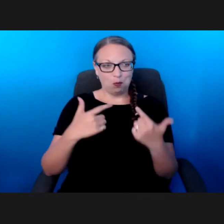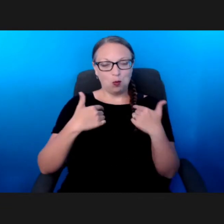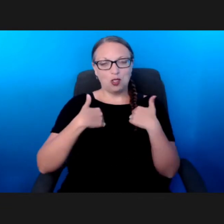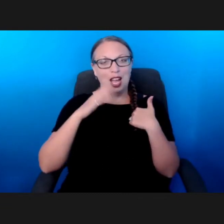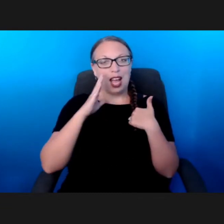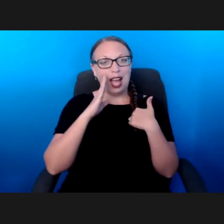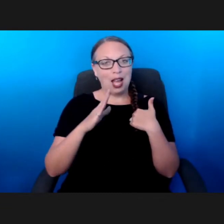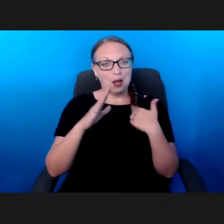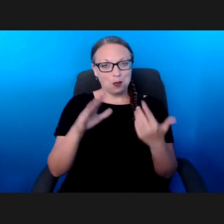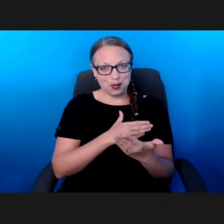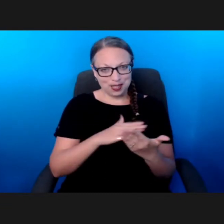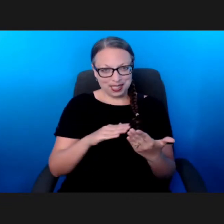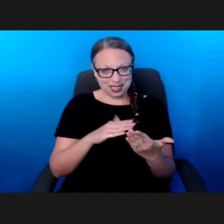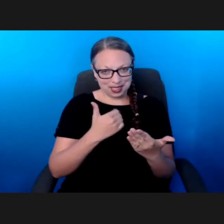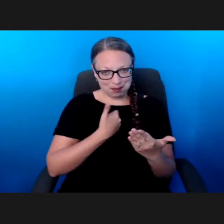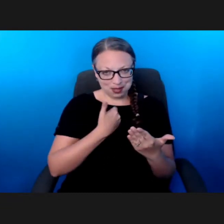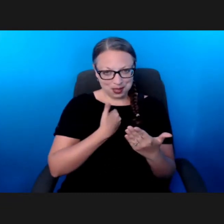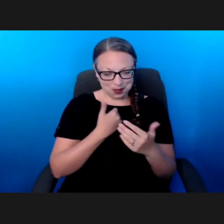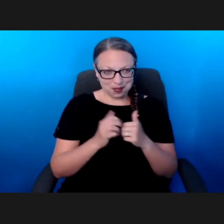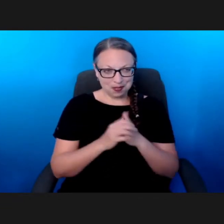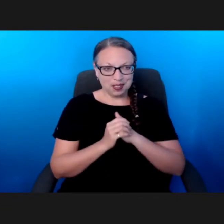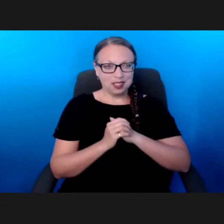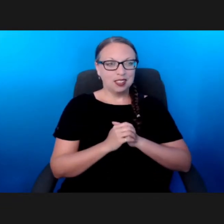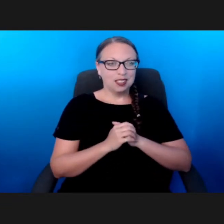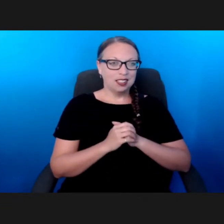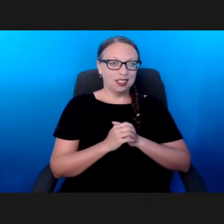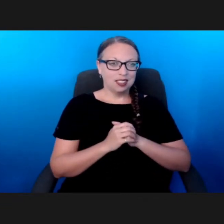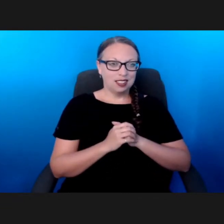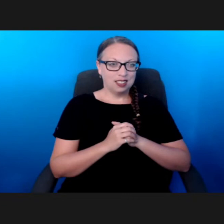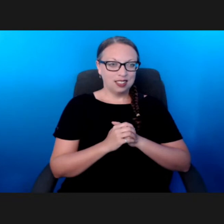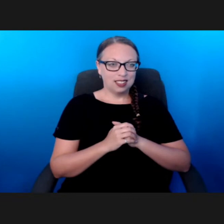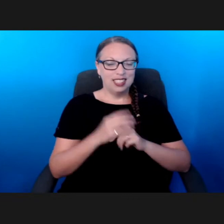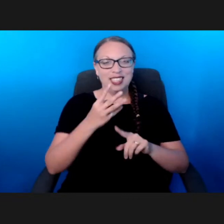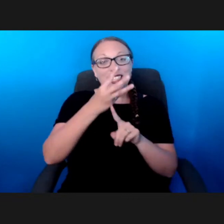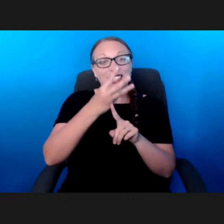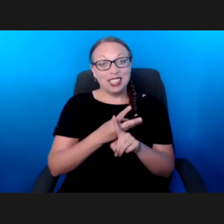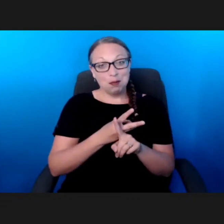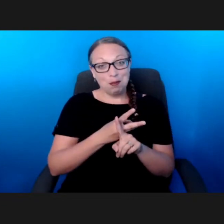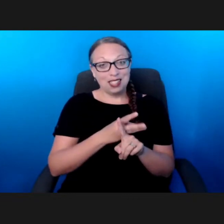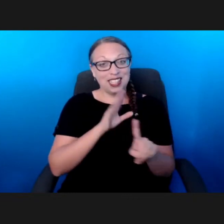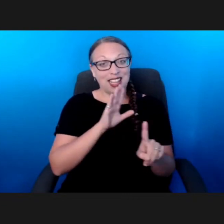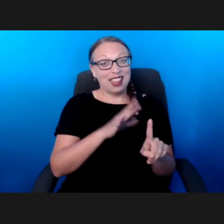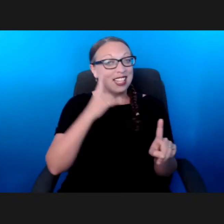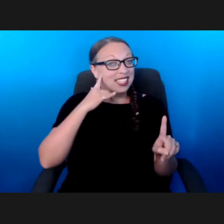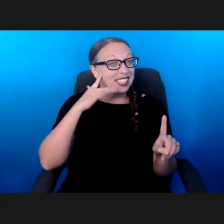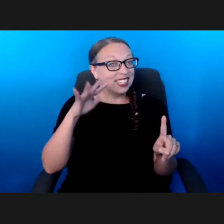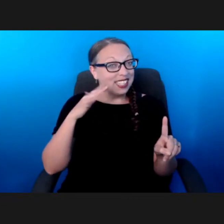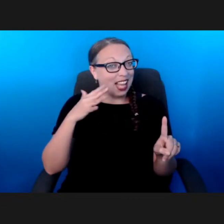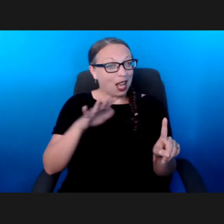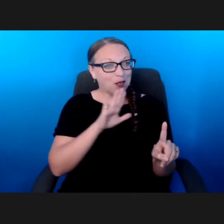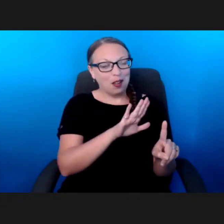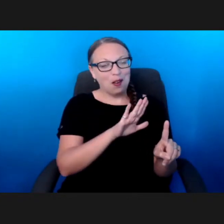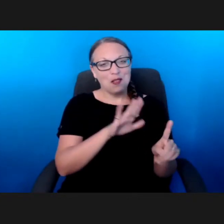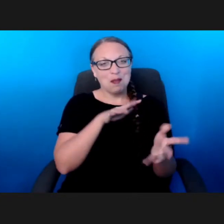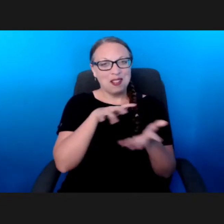Timothy as he was recorded. And how old is he? 6 months. Okay.